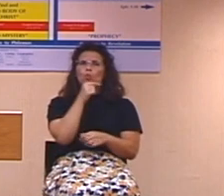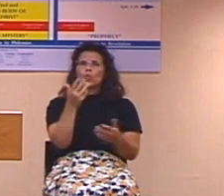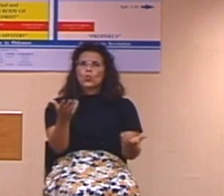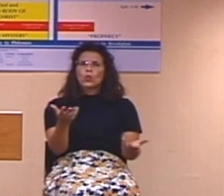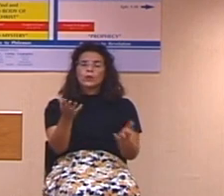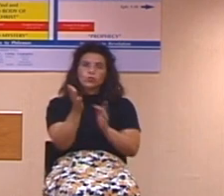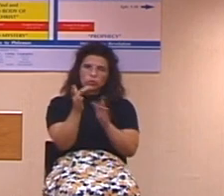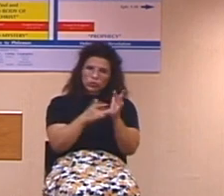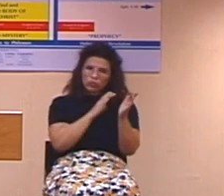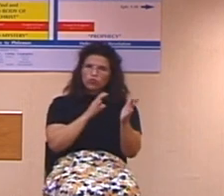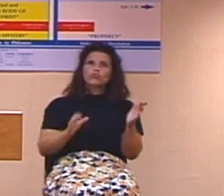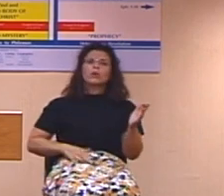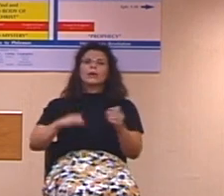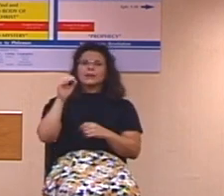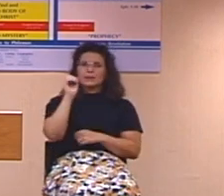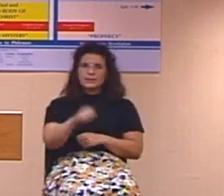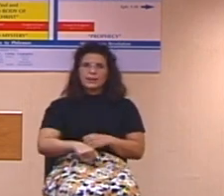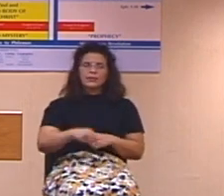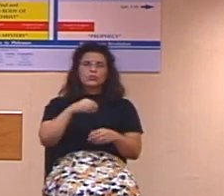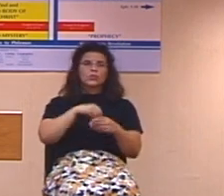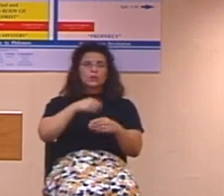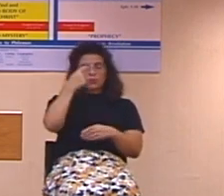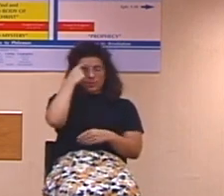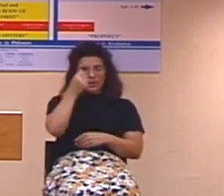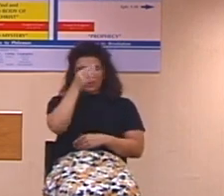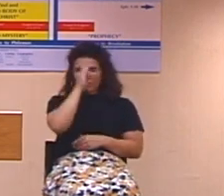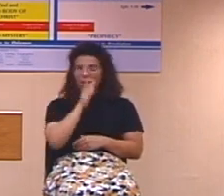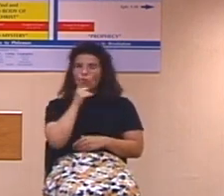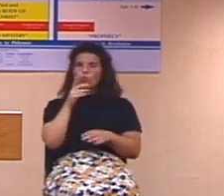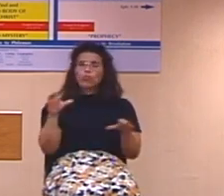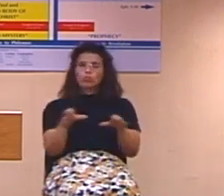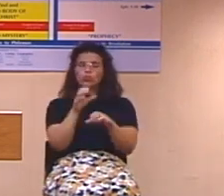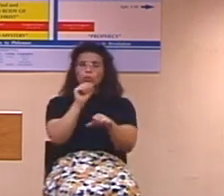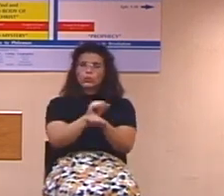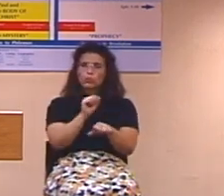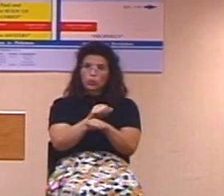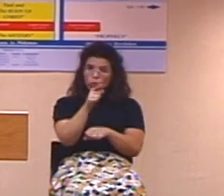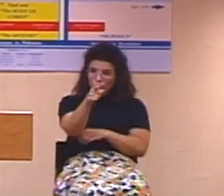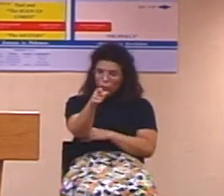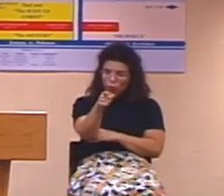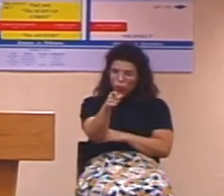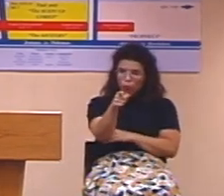Jesus Christ did. So in the mind of God, who's doing the work? You?